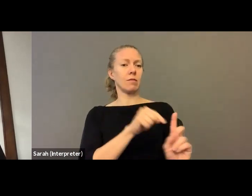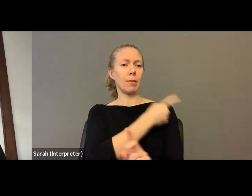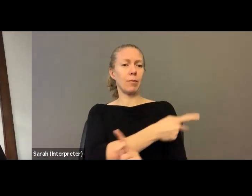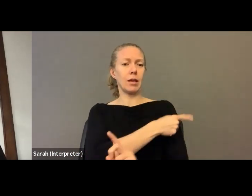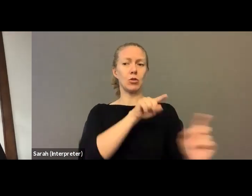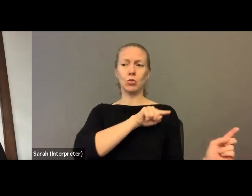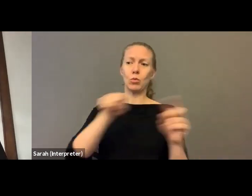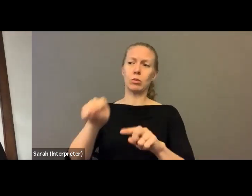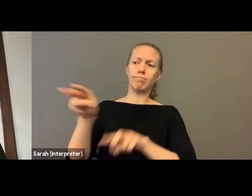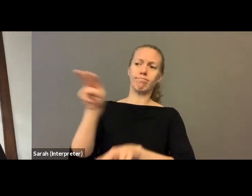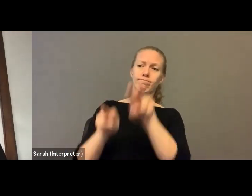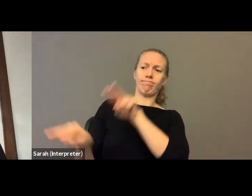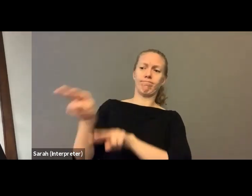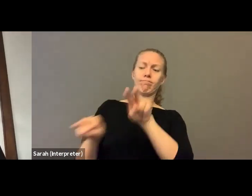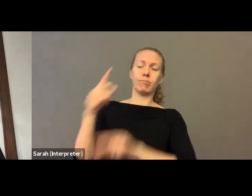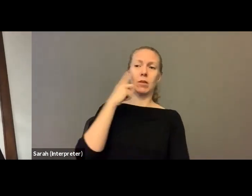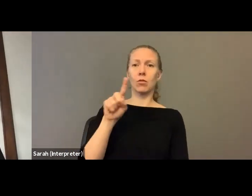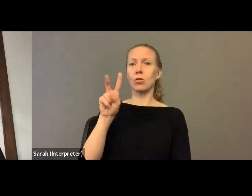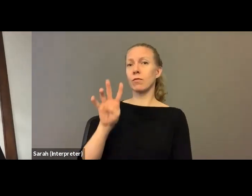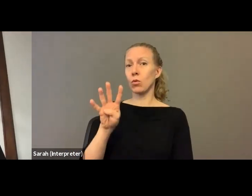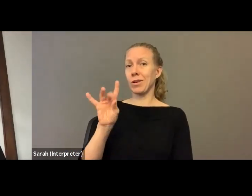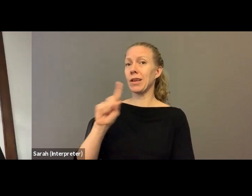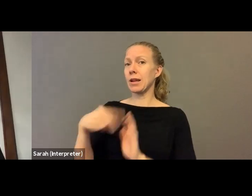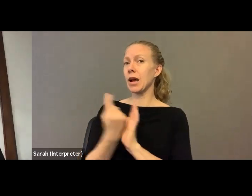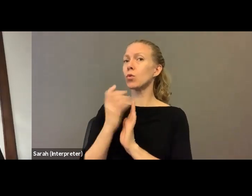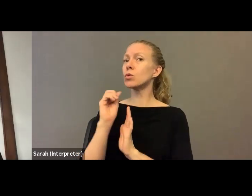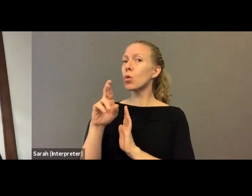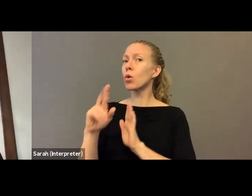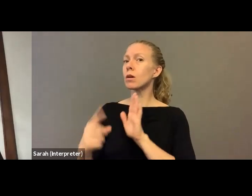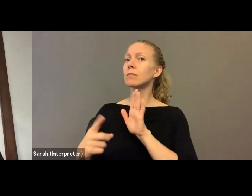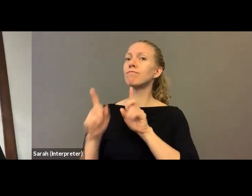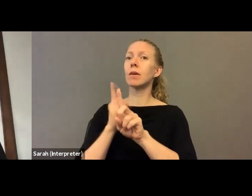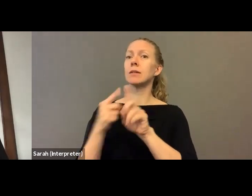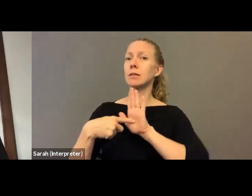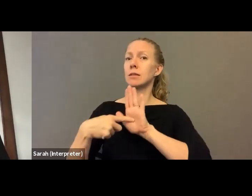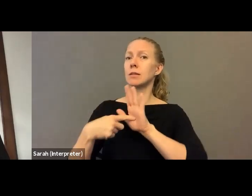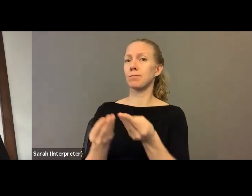or until early symptoms subside. Blood washer syndrome.